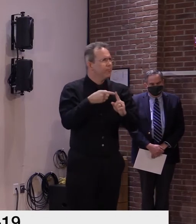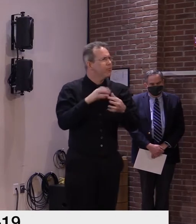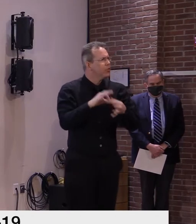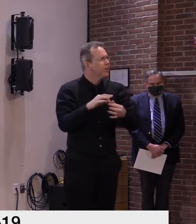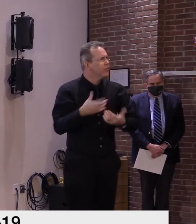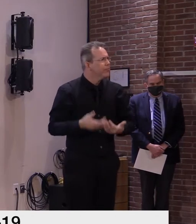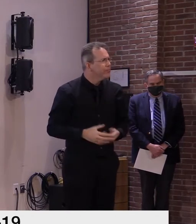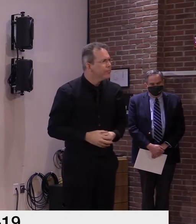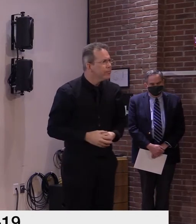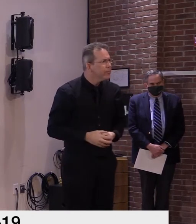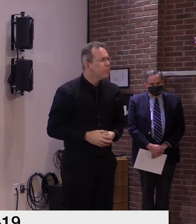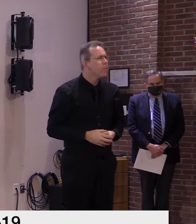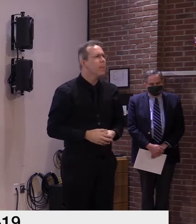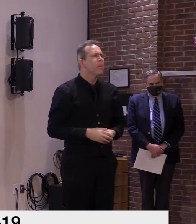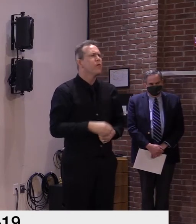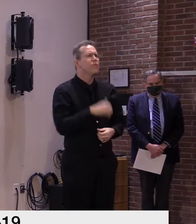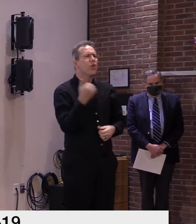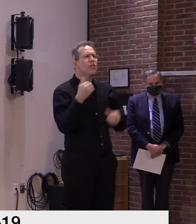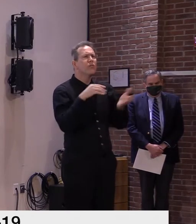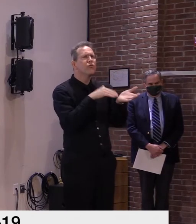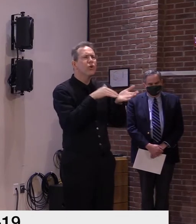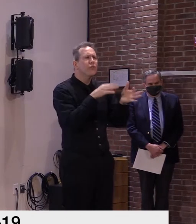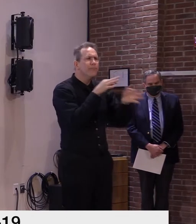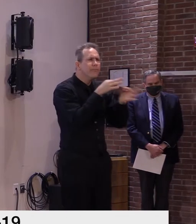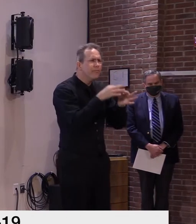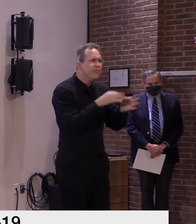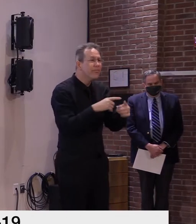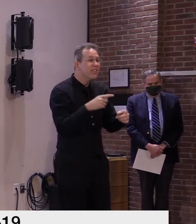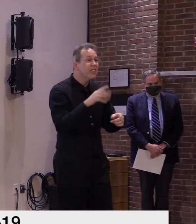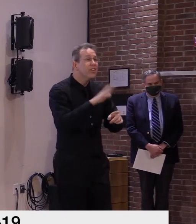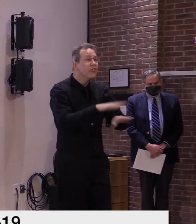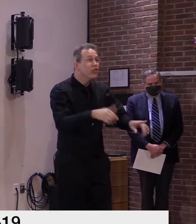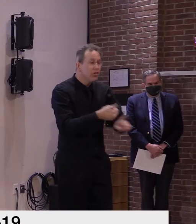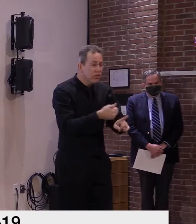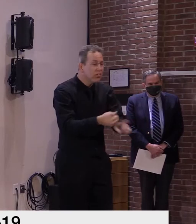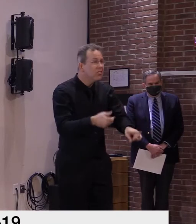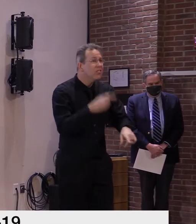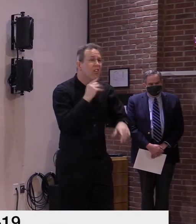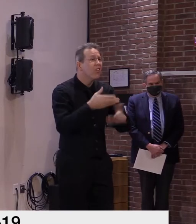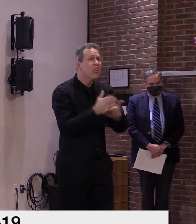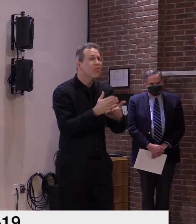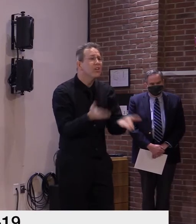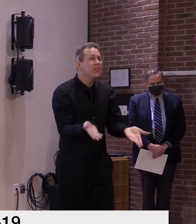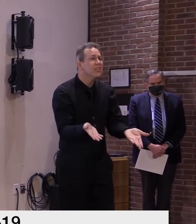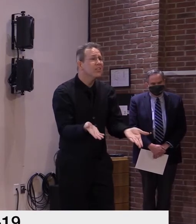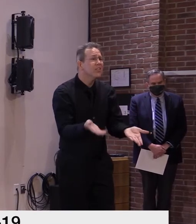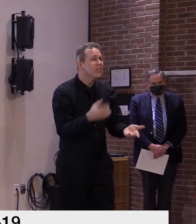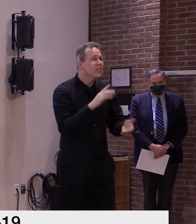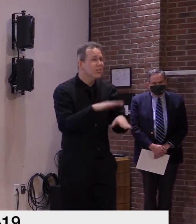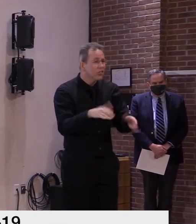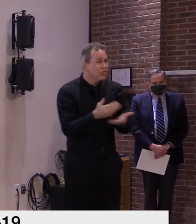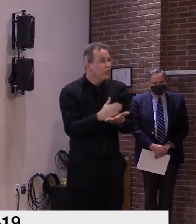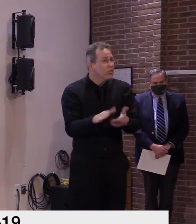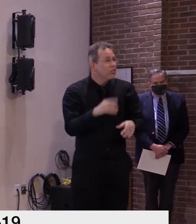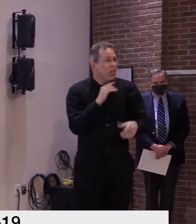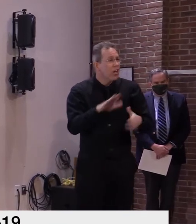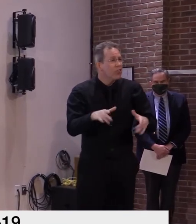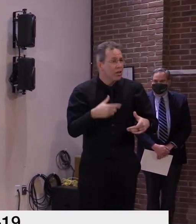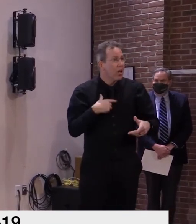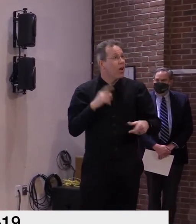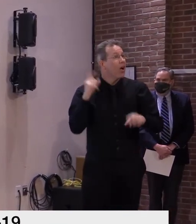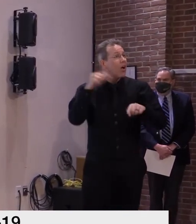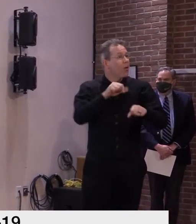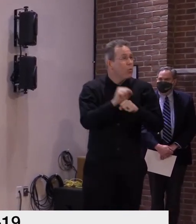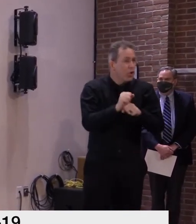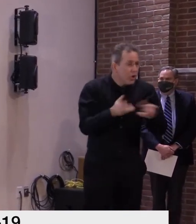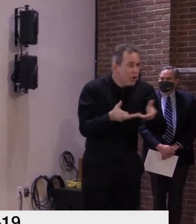notes, the children are not okay. Every single day, the bulk of my time in pediatrics is spent managing mental health concerns of